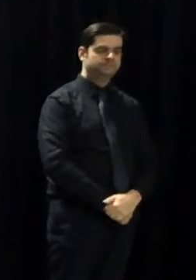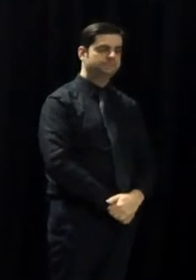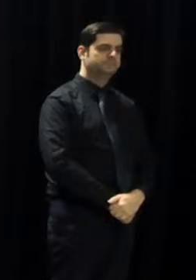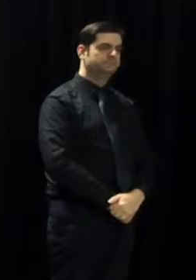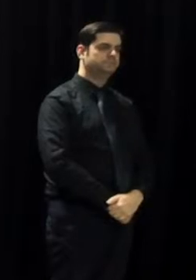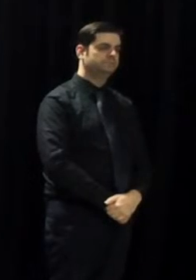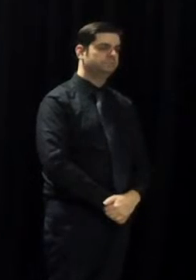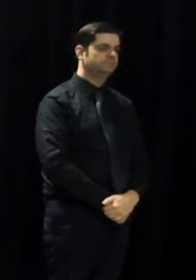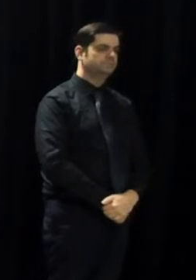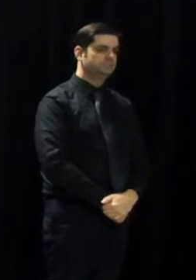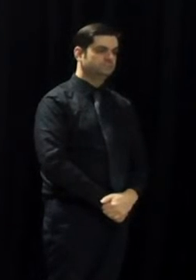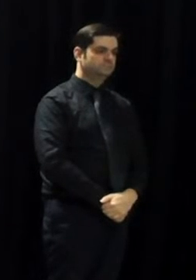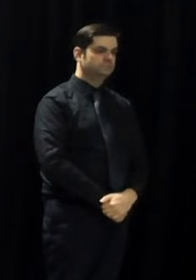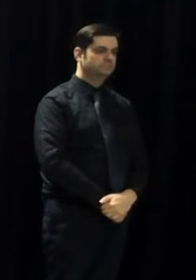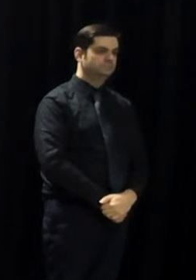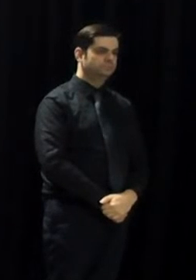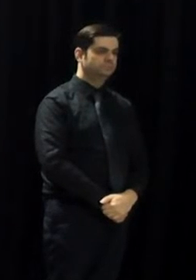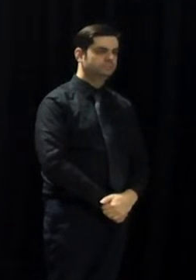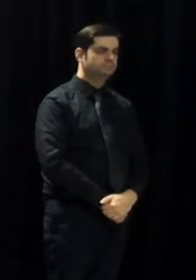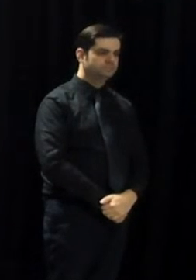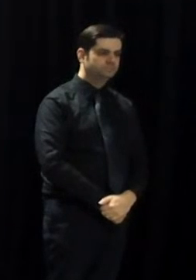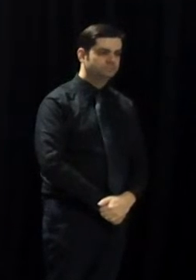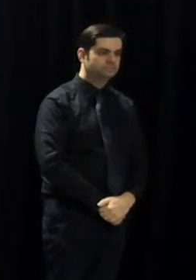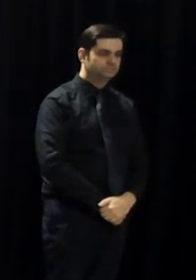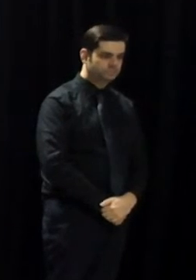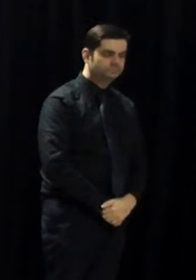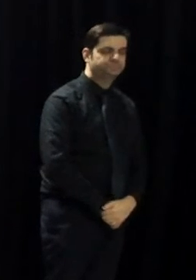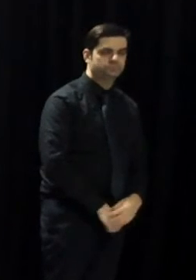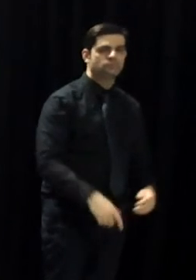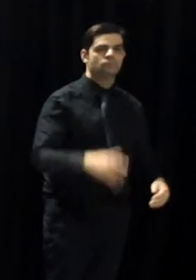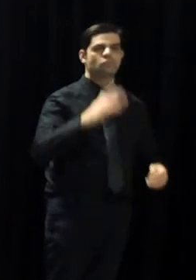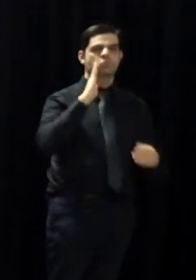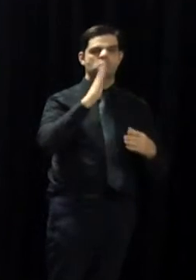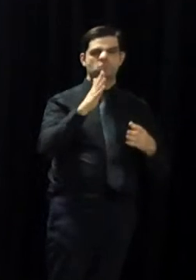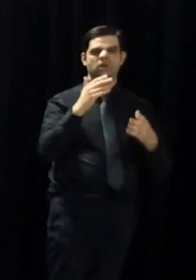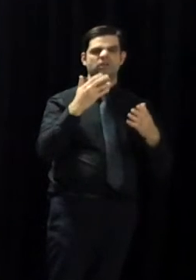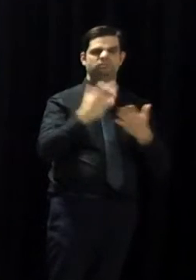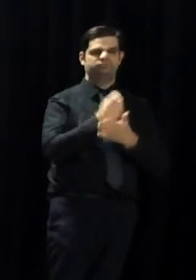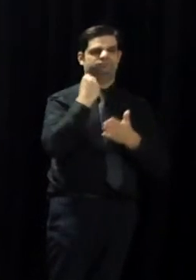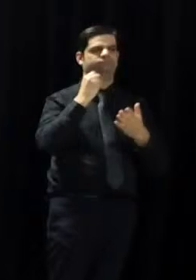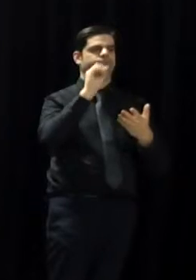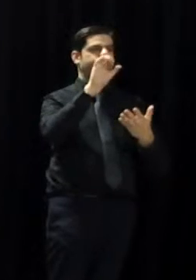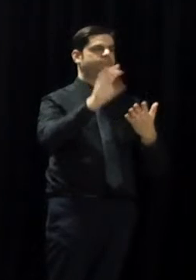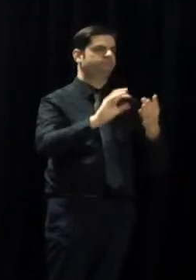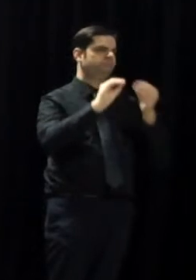some questions. Obviously, yesterday was a very, very hard day.